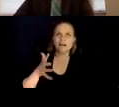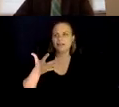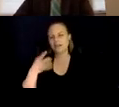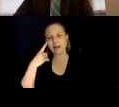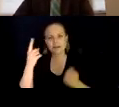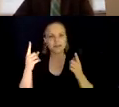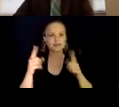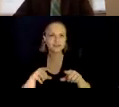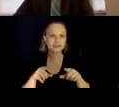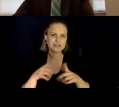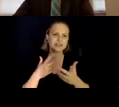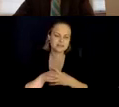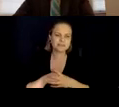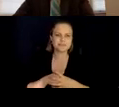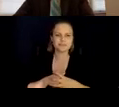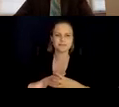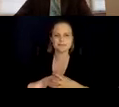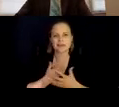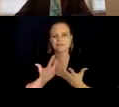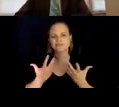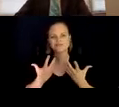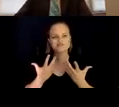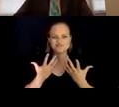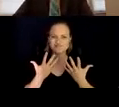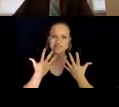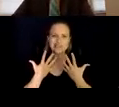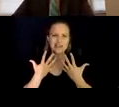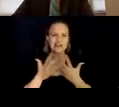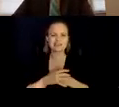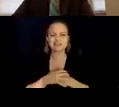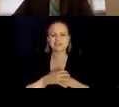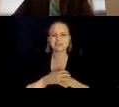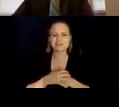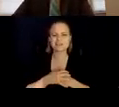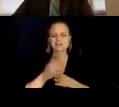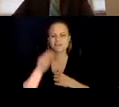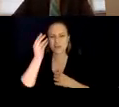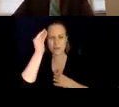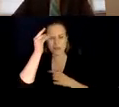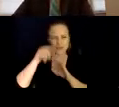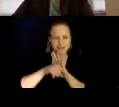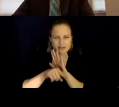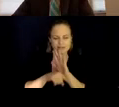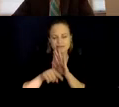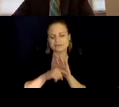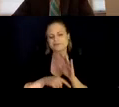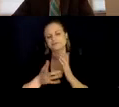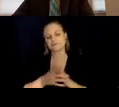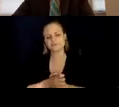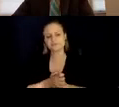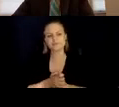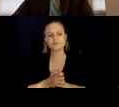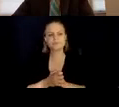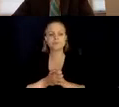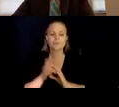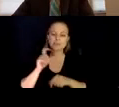And I was, I guess, morosely caught up my own thoughts. Anyway. As time